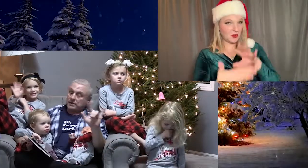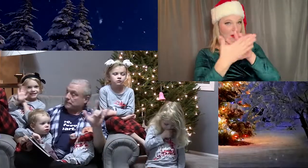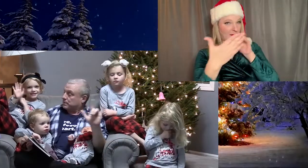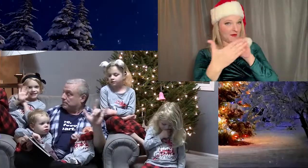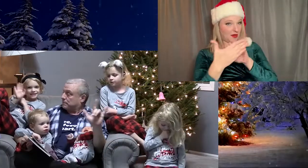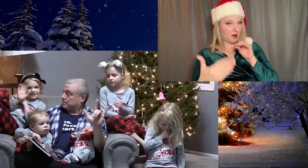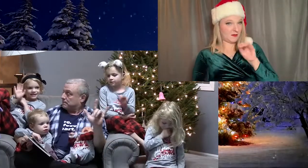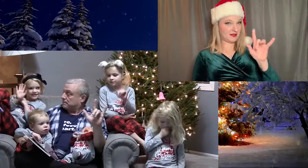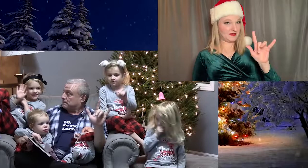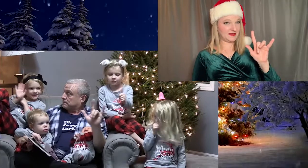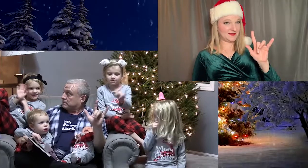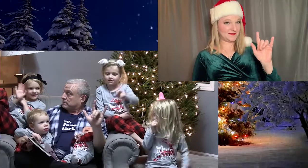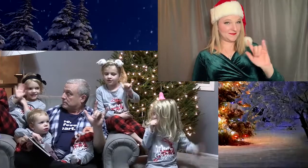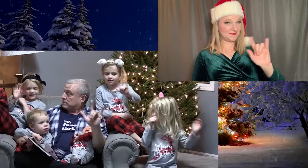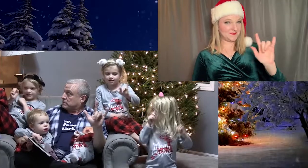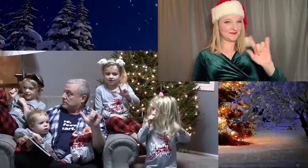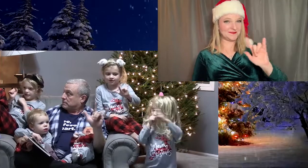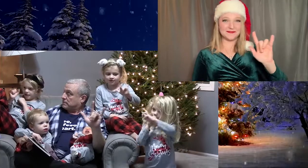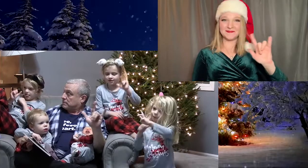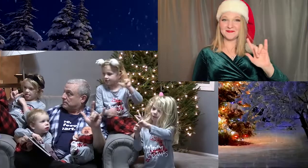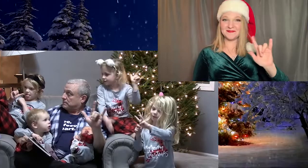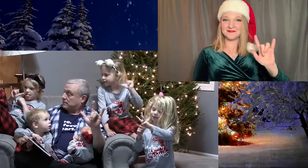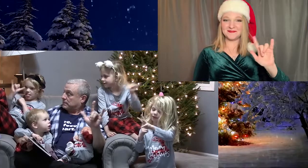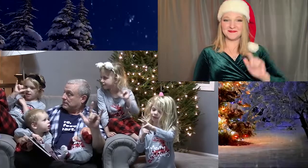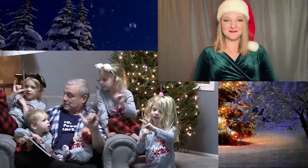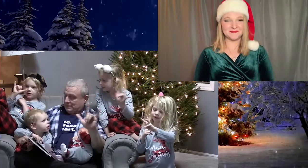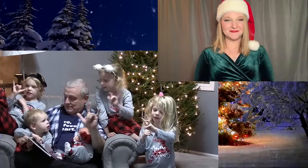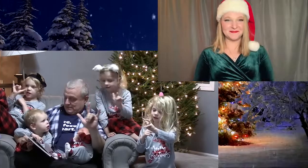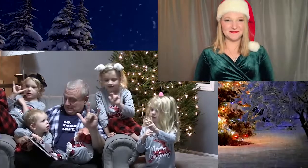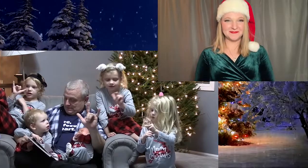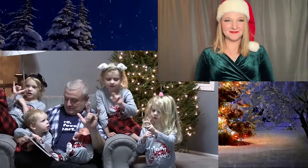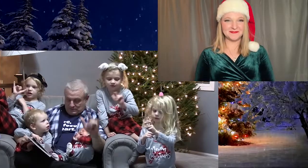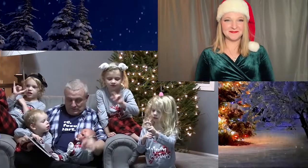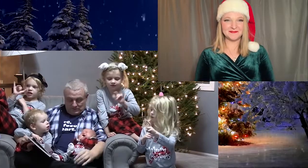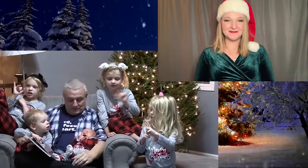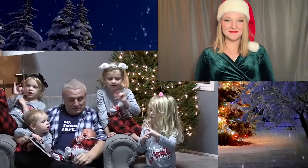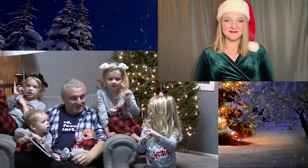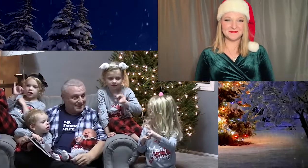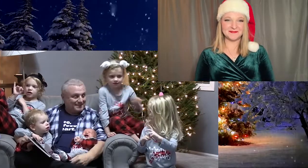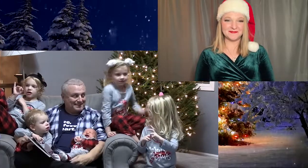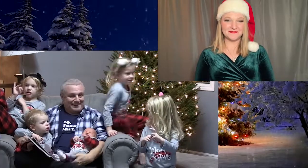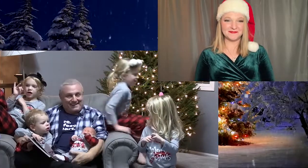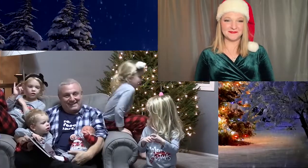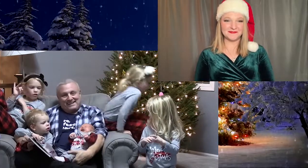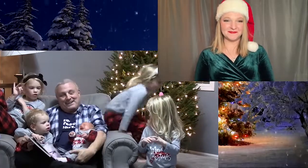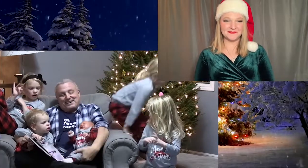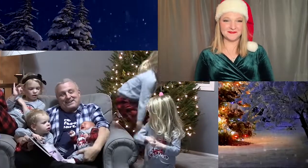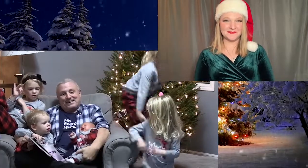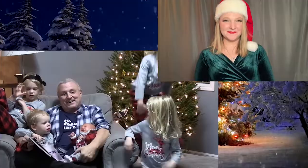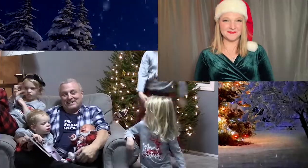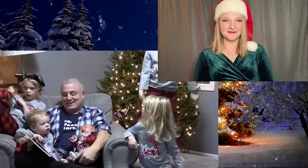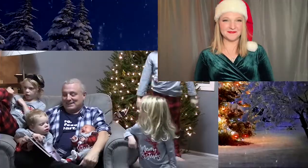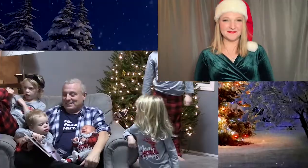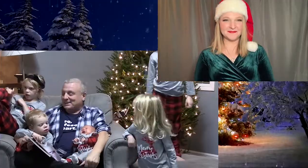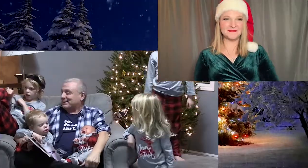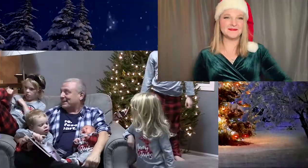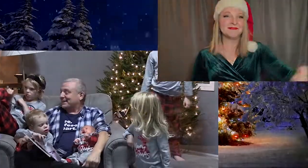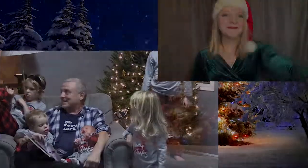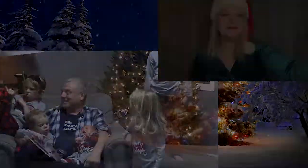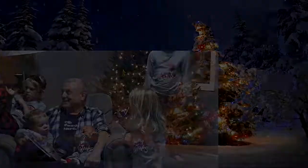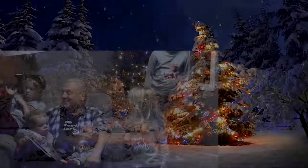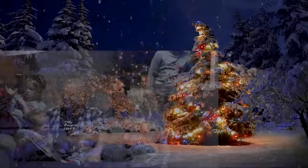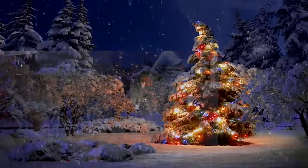Can you do that for people? Do this for people? I see you after dinner.